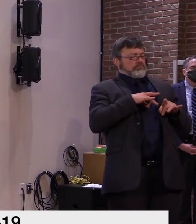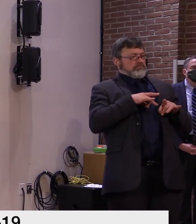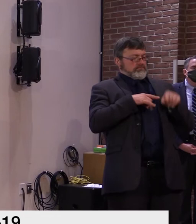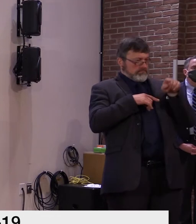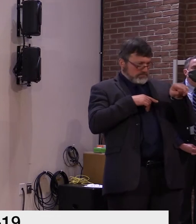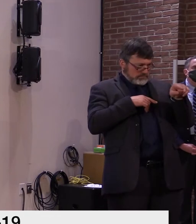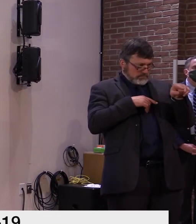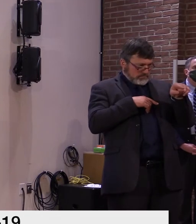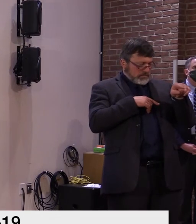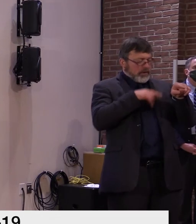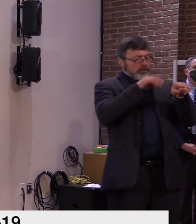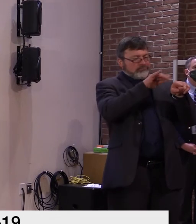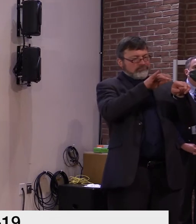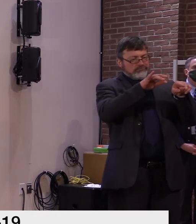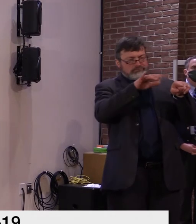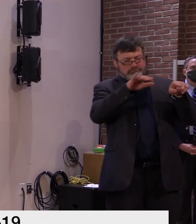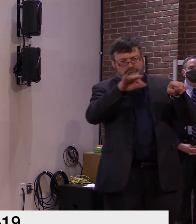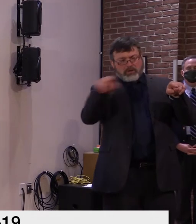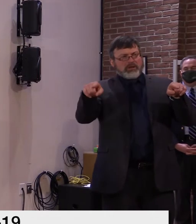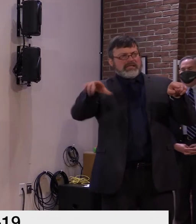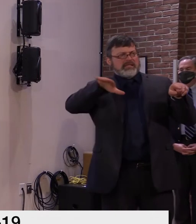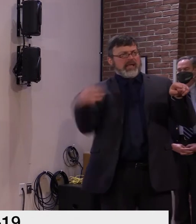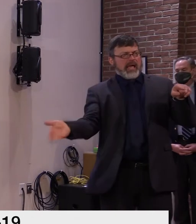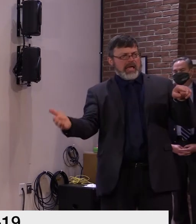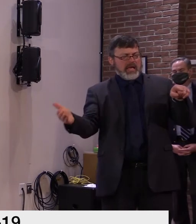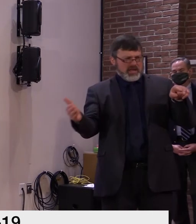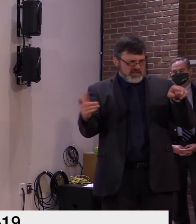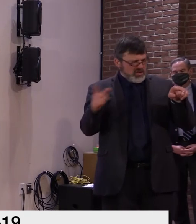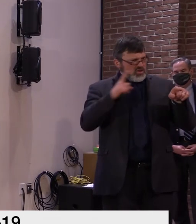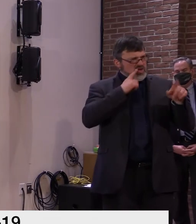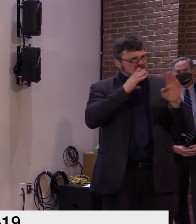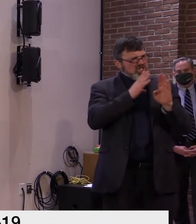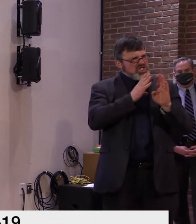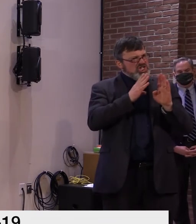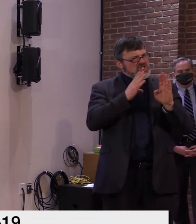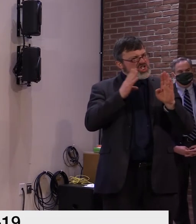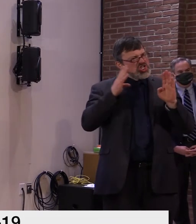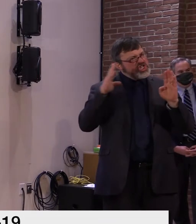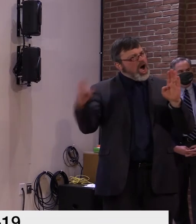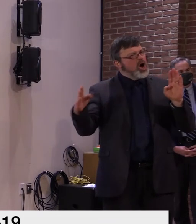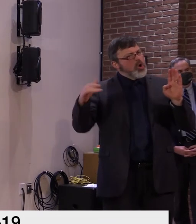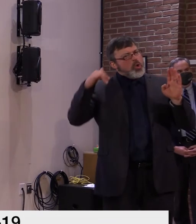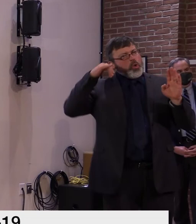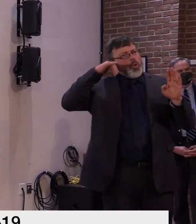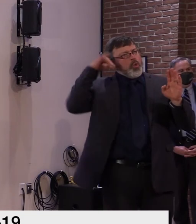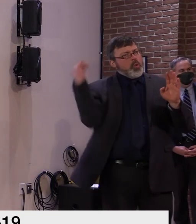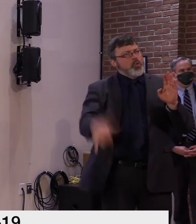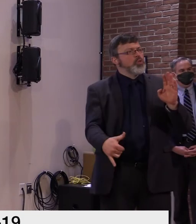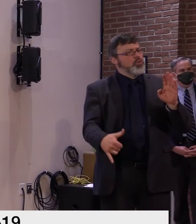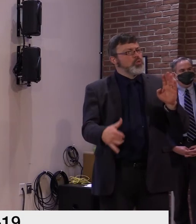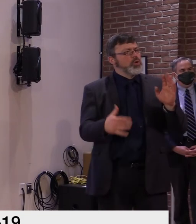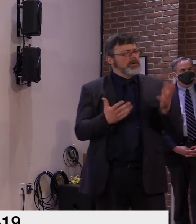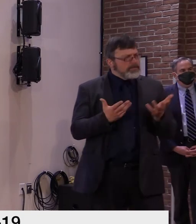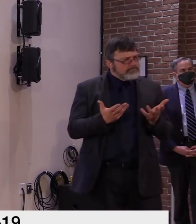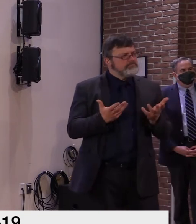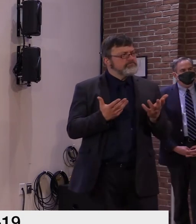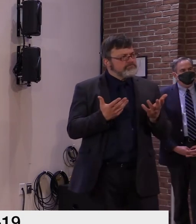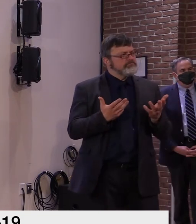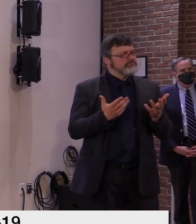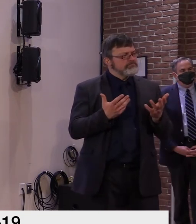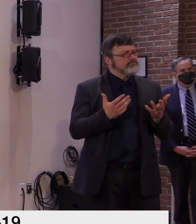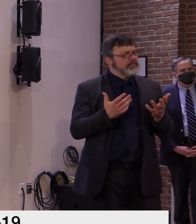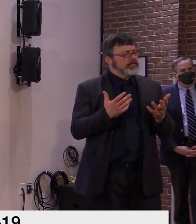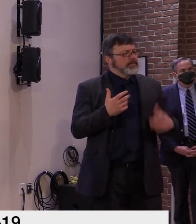And I would definitely anticipate you'll see these rates come down, mainly because of the fact that less people are